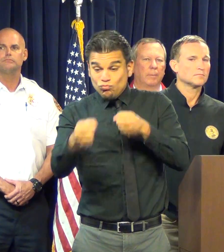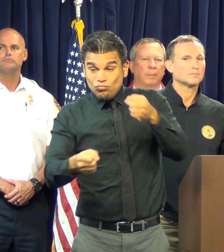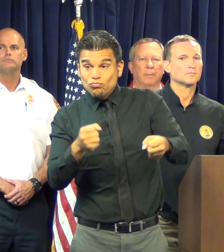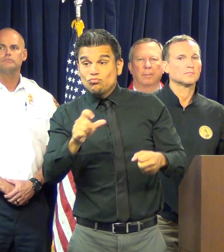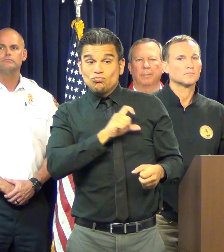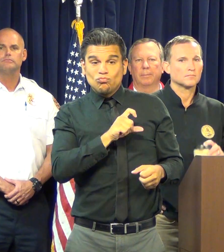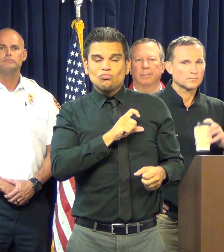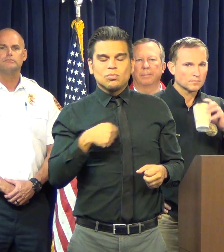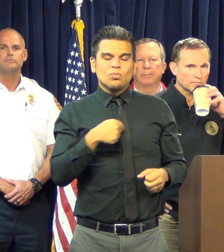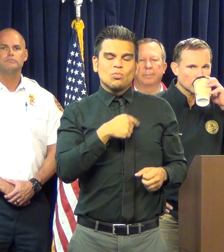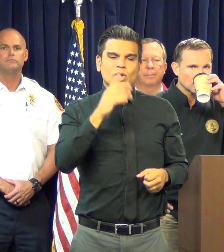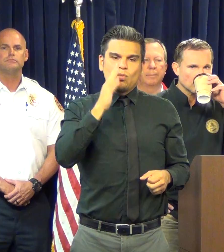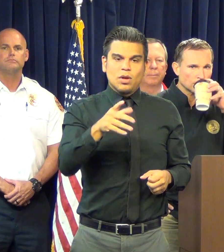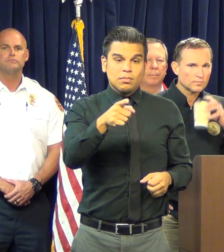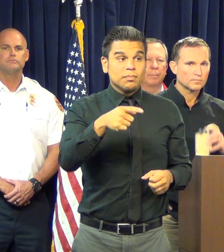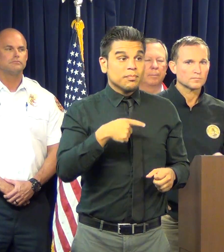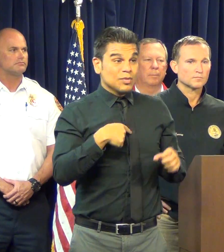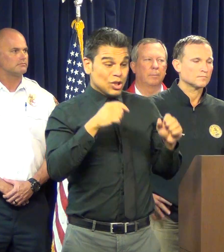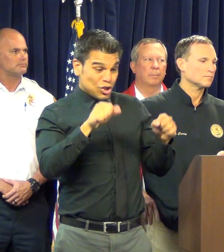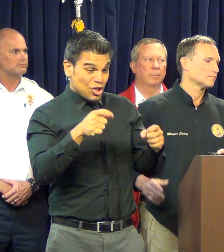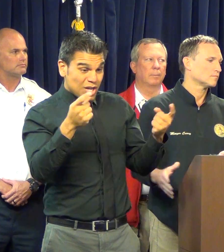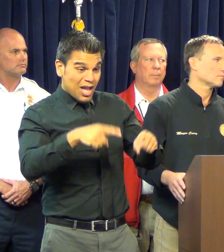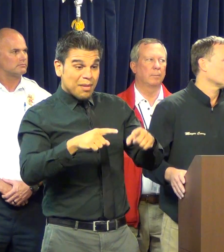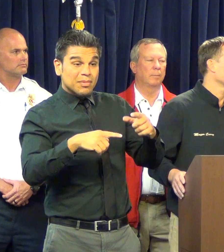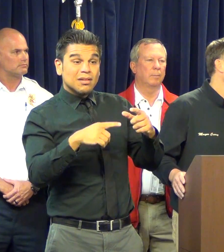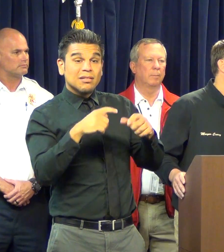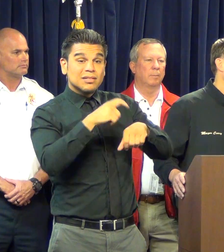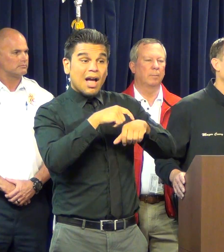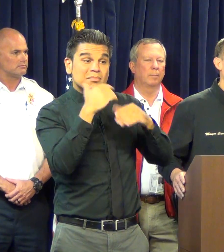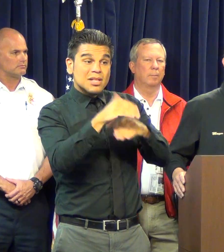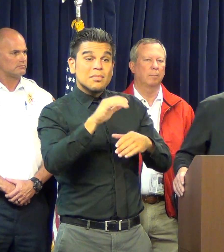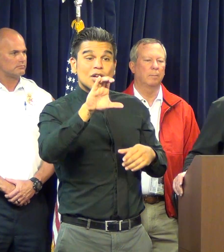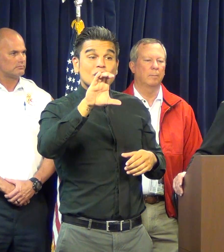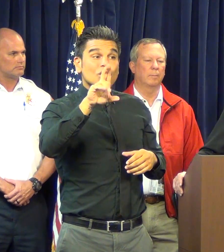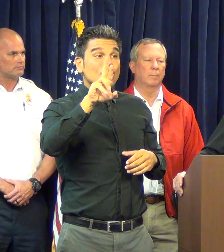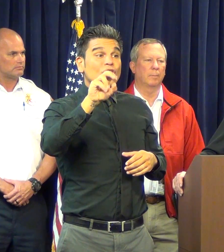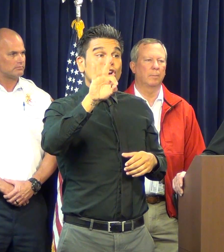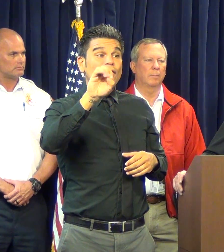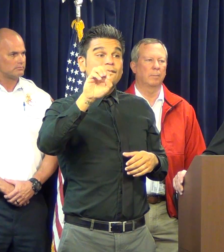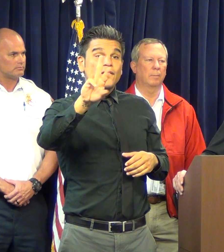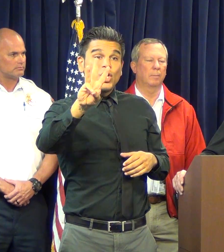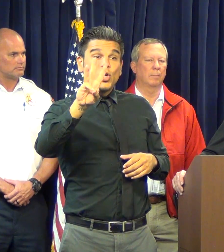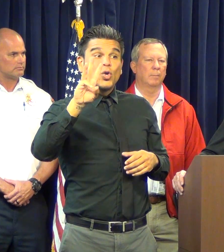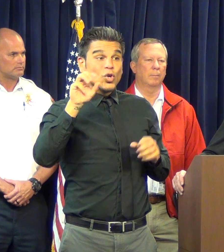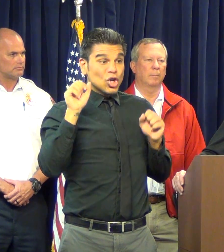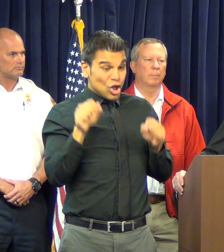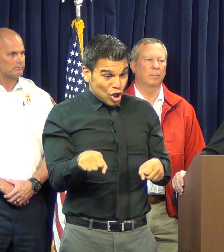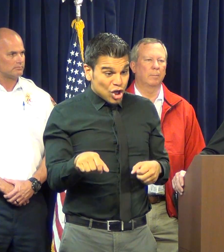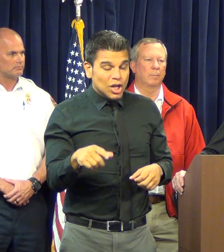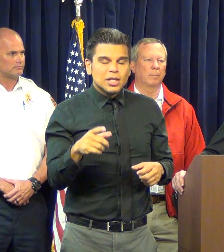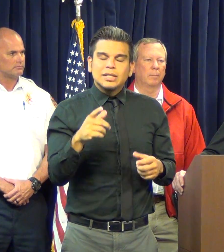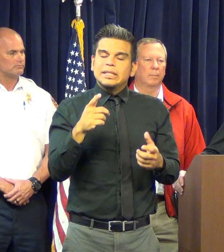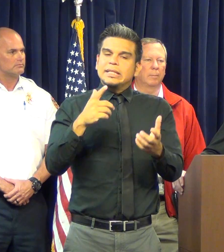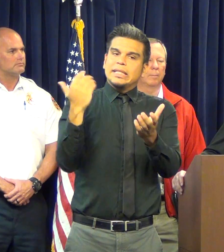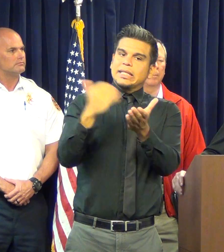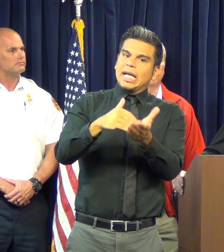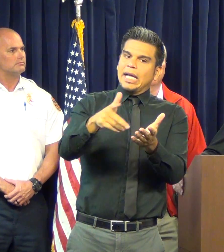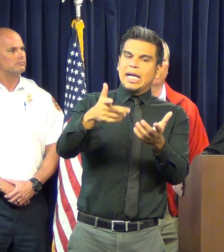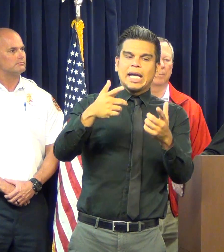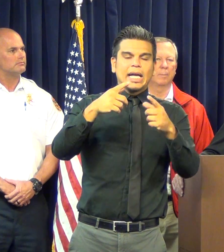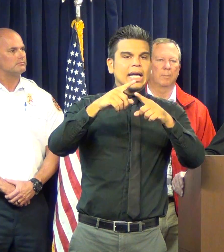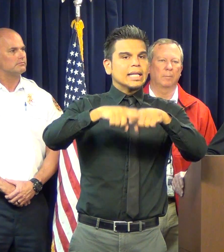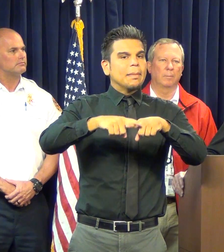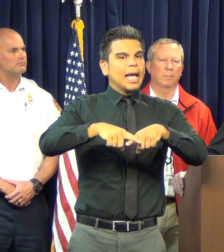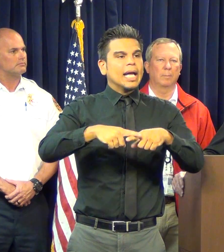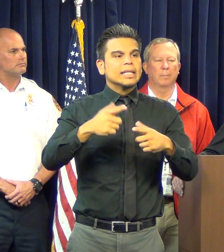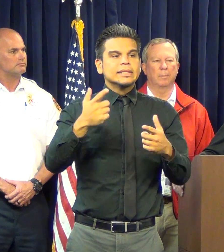Is there the potential of any curfews being put in place as the weather conditions? Again, you have to always have every option on the table